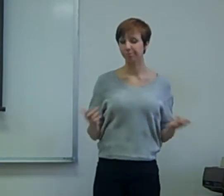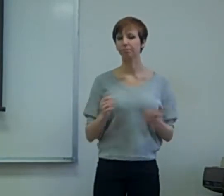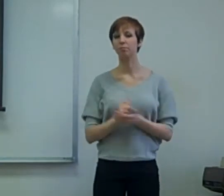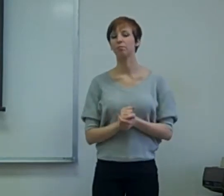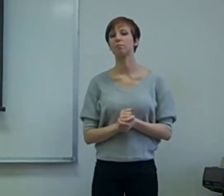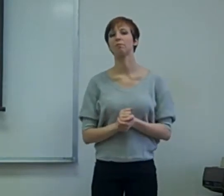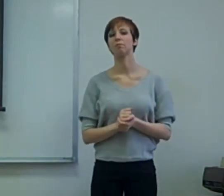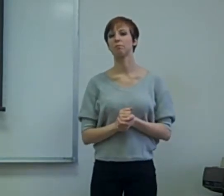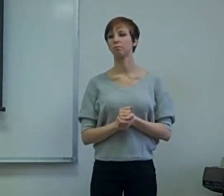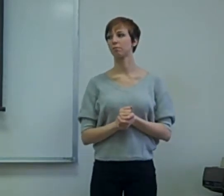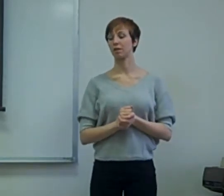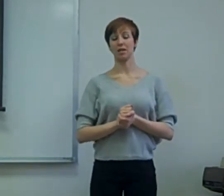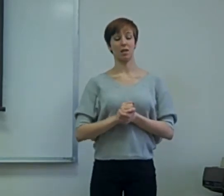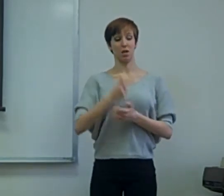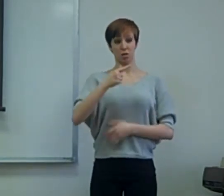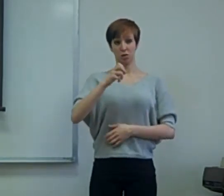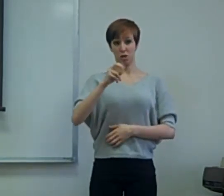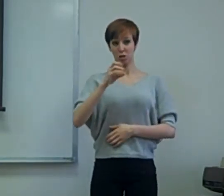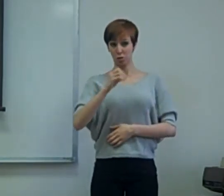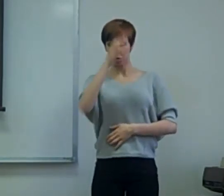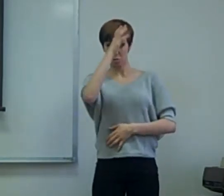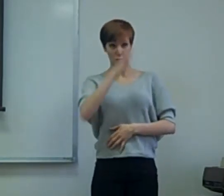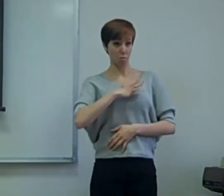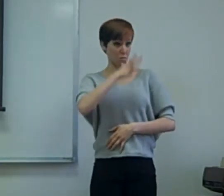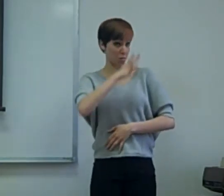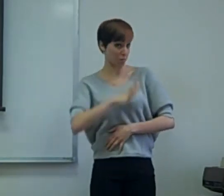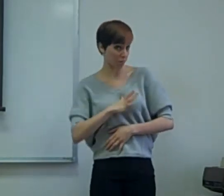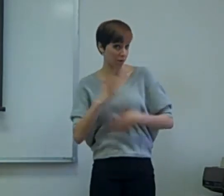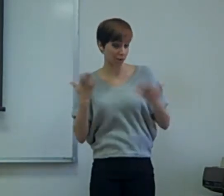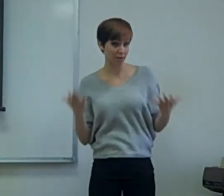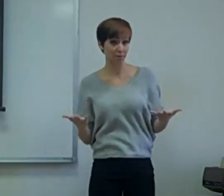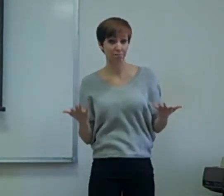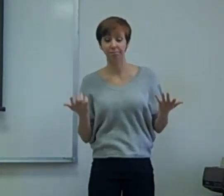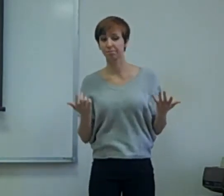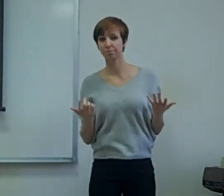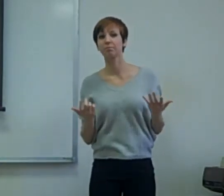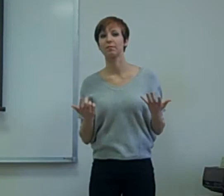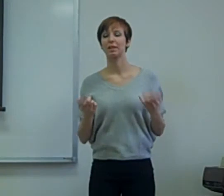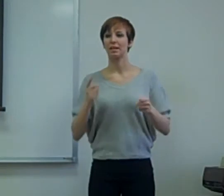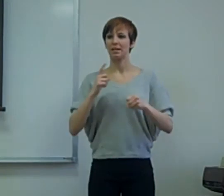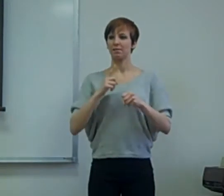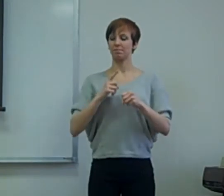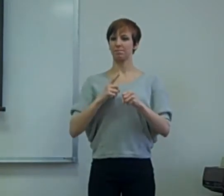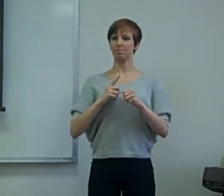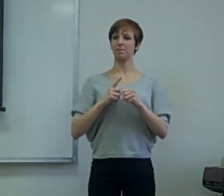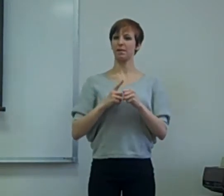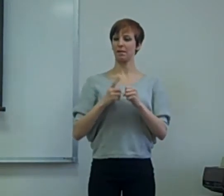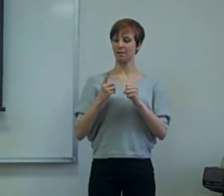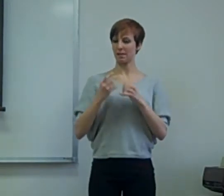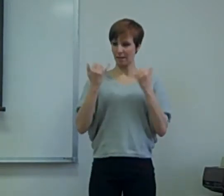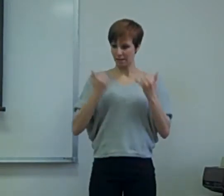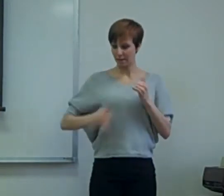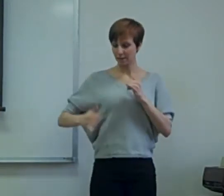There's a lot of research on how men grieve. I think the time is changing. I think older men, because of